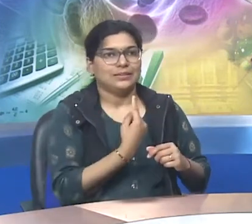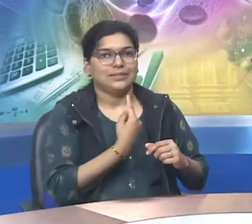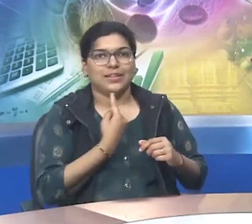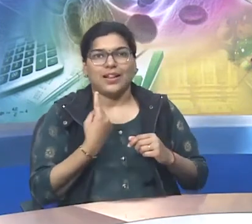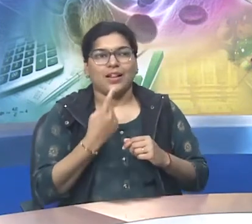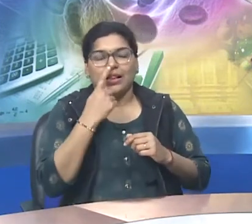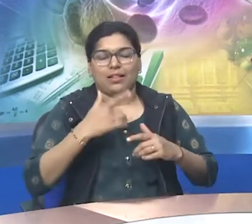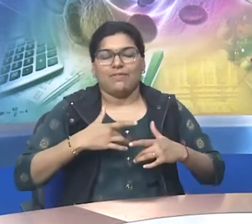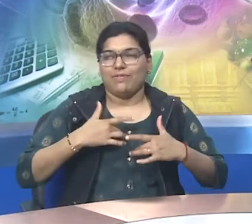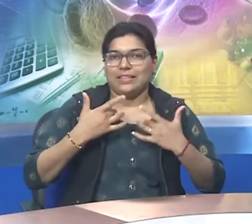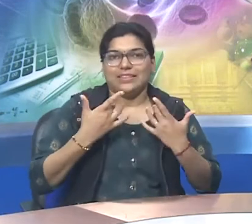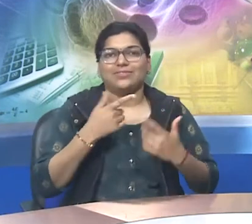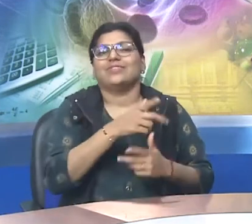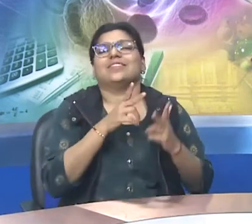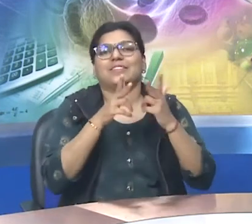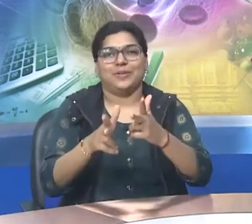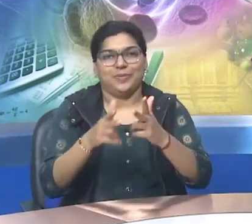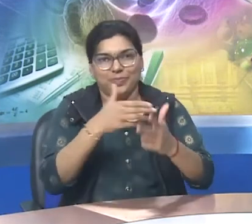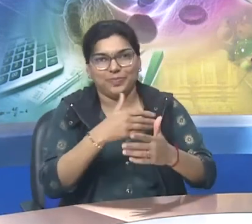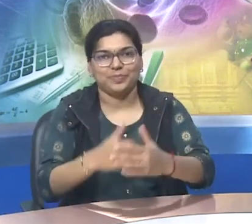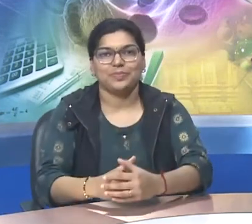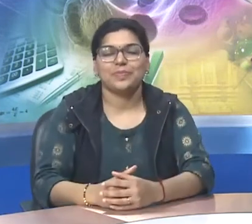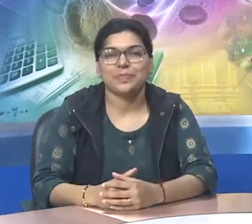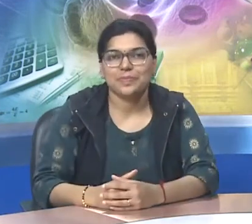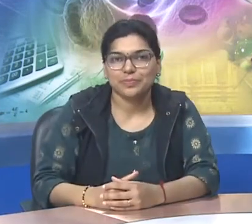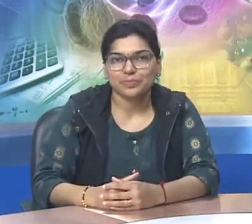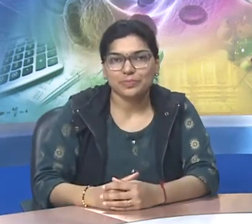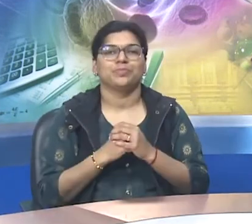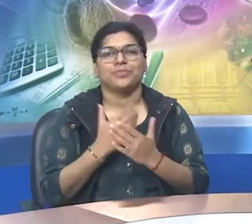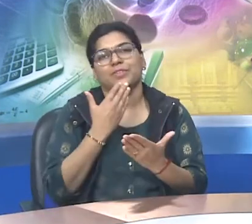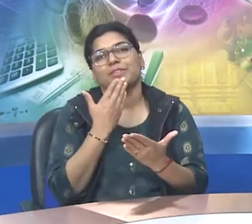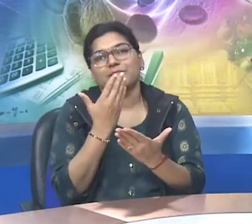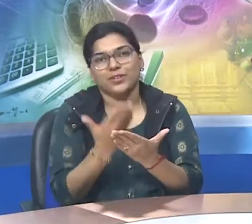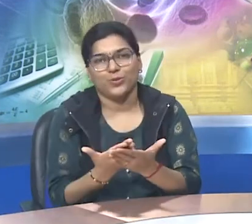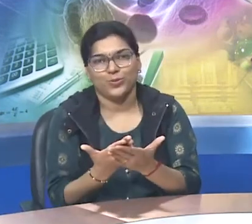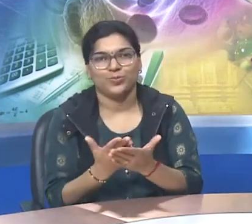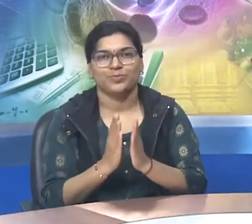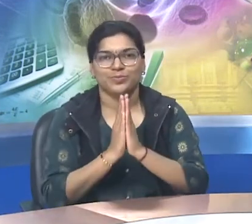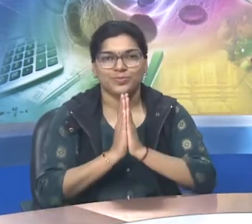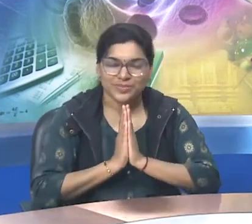So she was feeling lonely. Thank you so much. Namaskar.